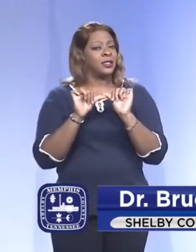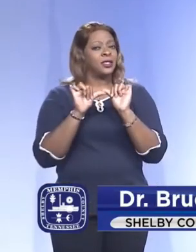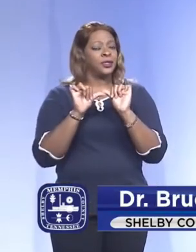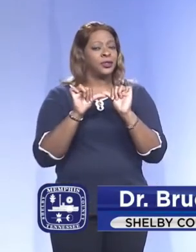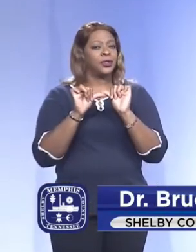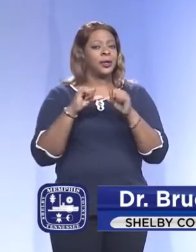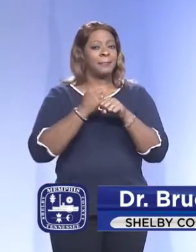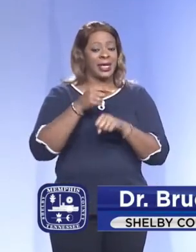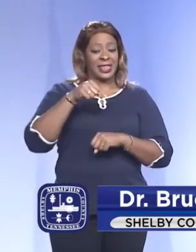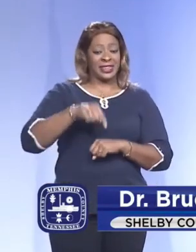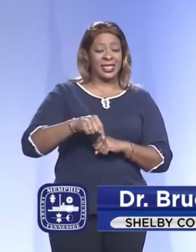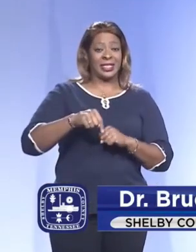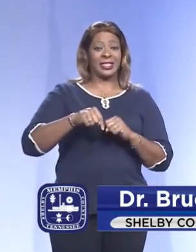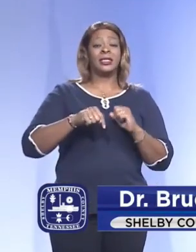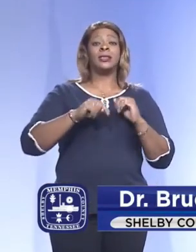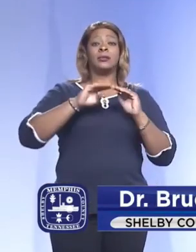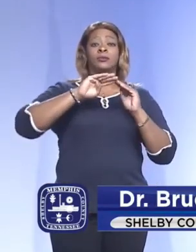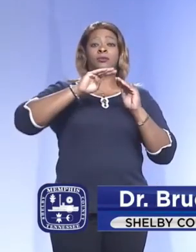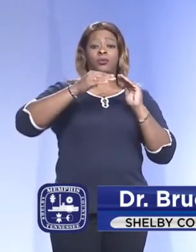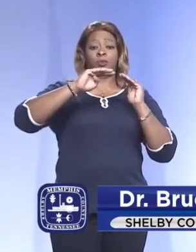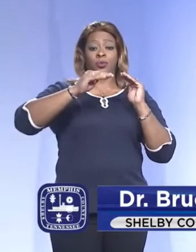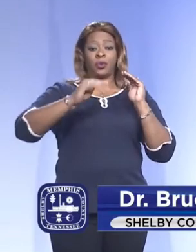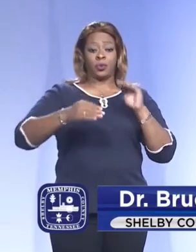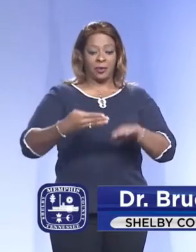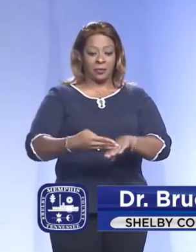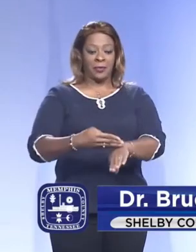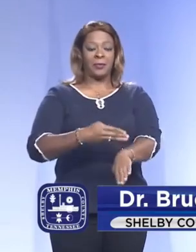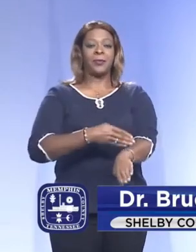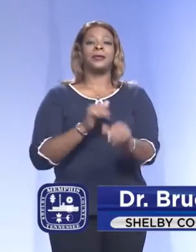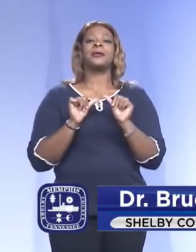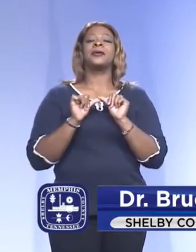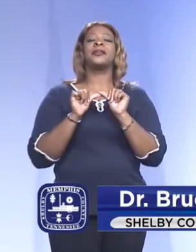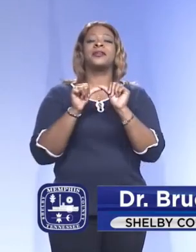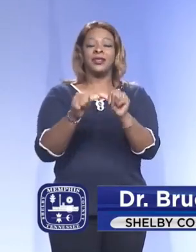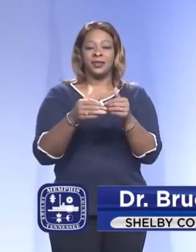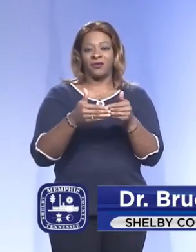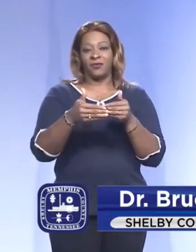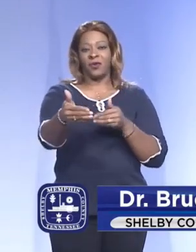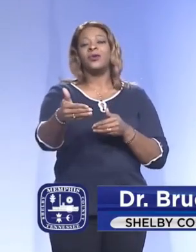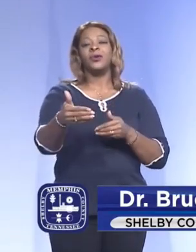make this downward progress so we can move forward and move on.